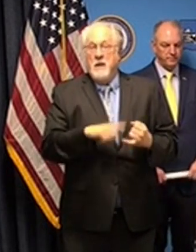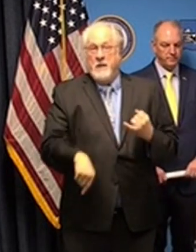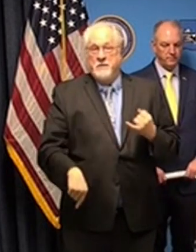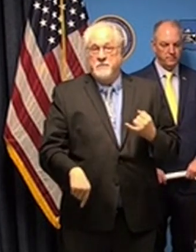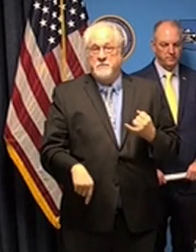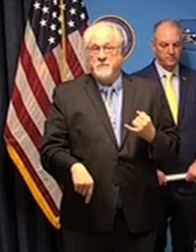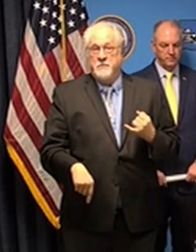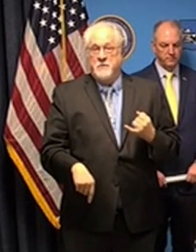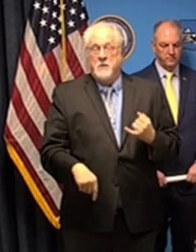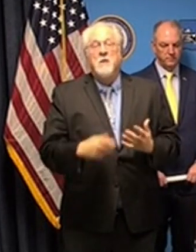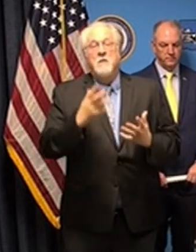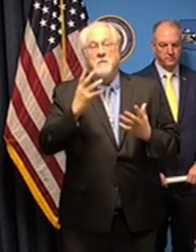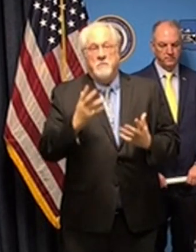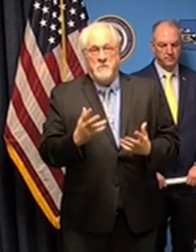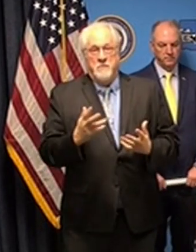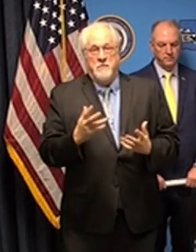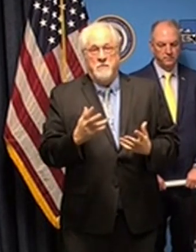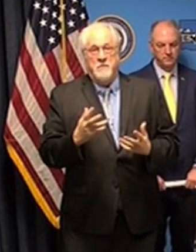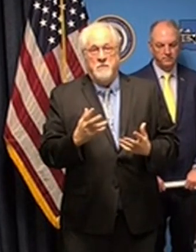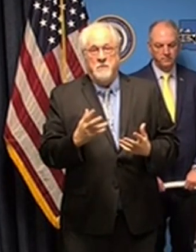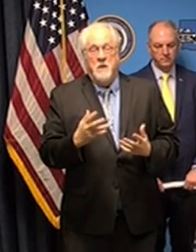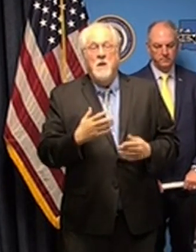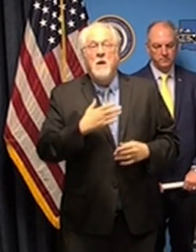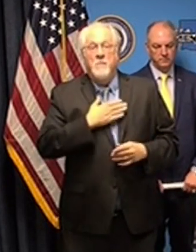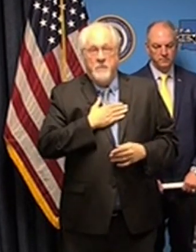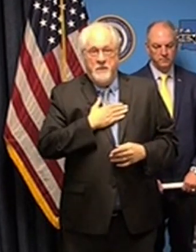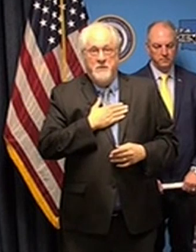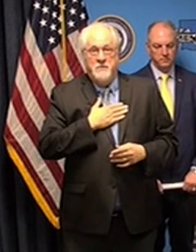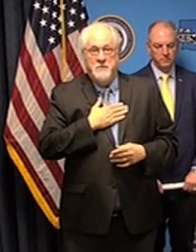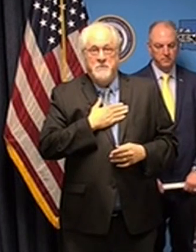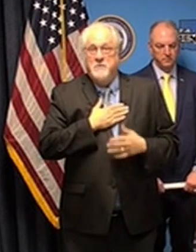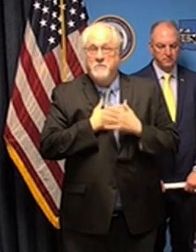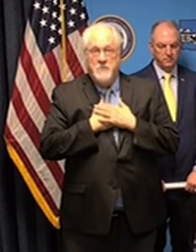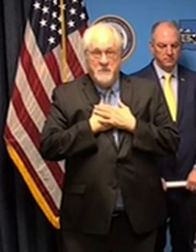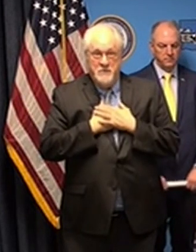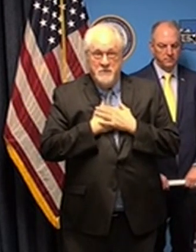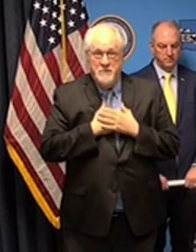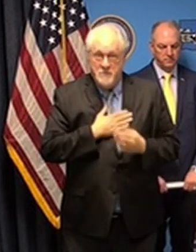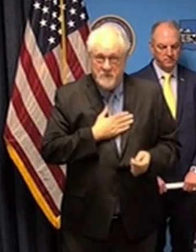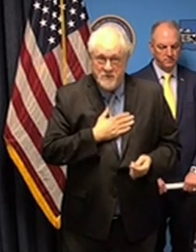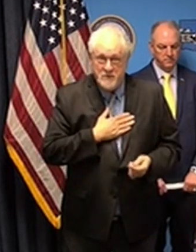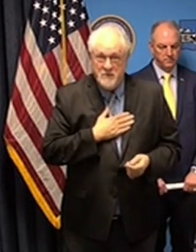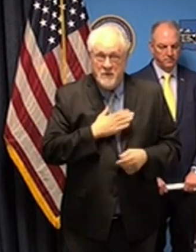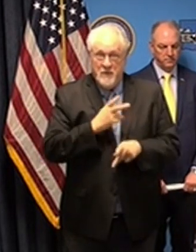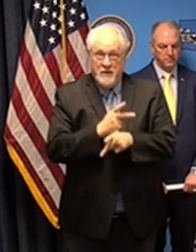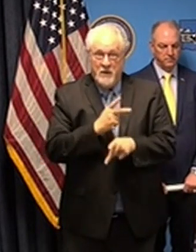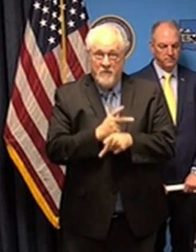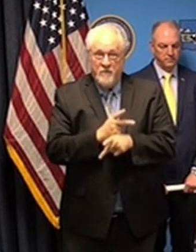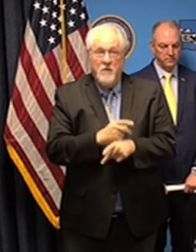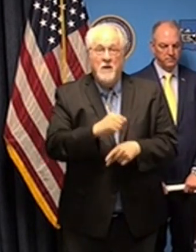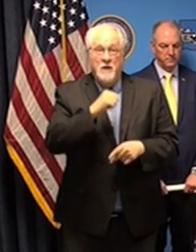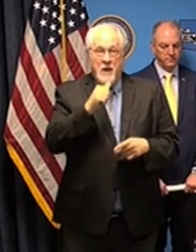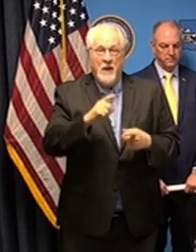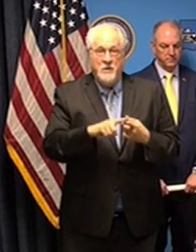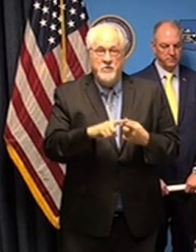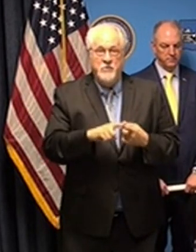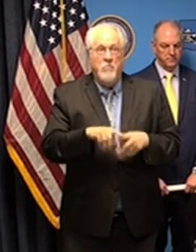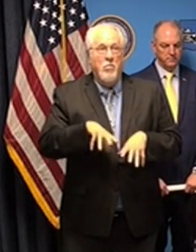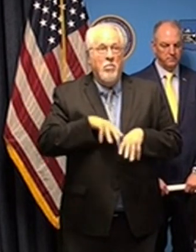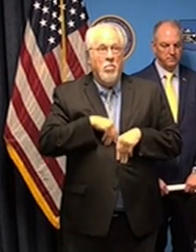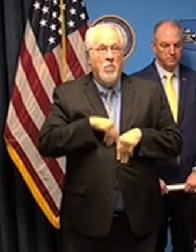Lastly, and unfortunately, please, please, please be careful not to fall